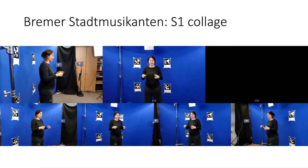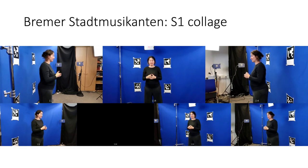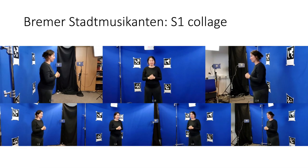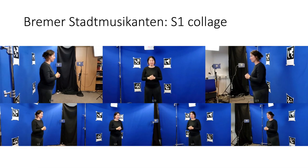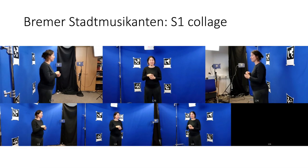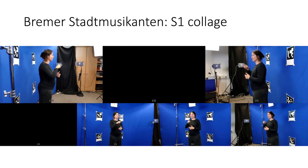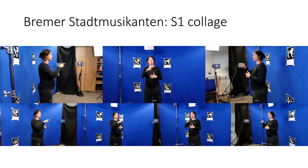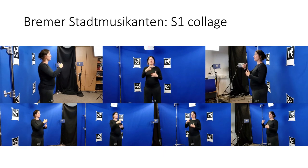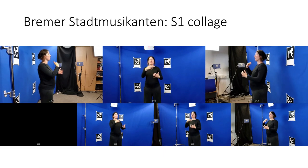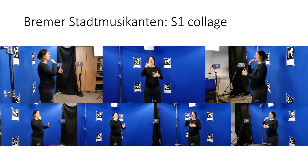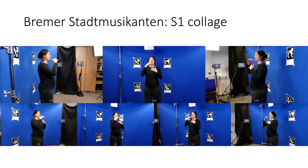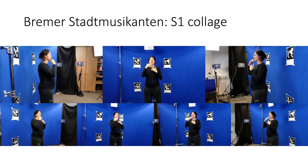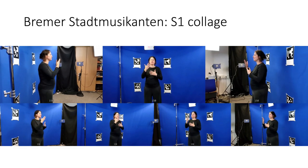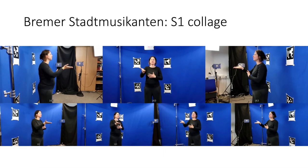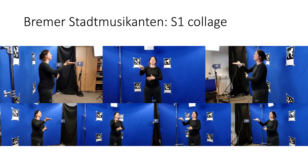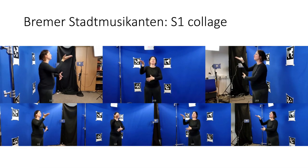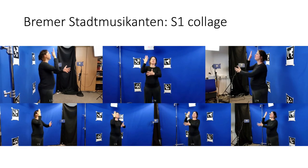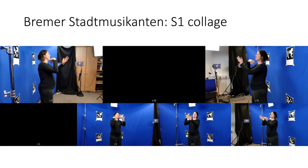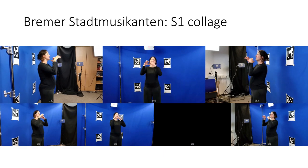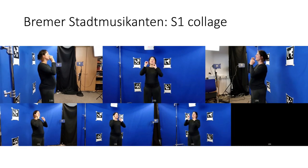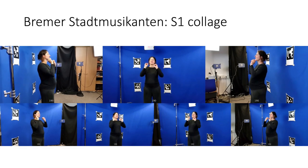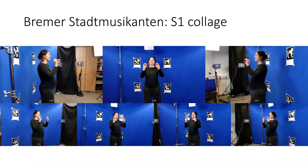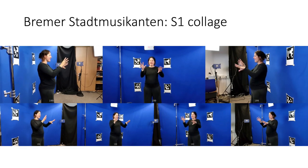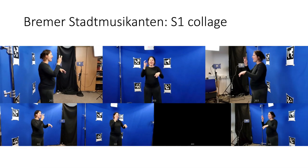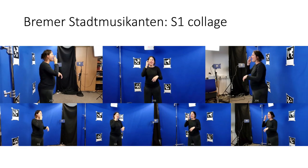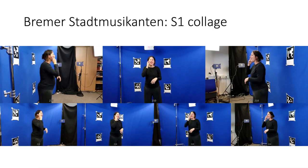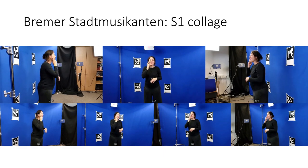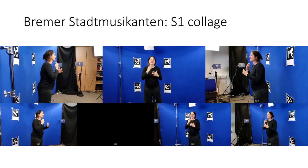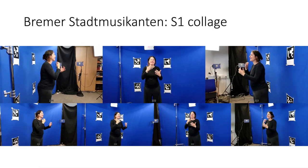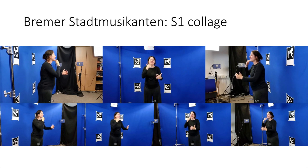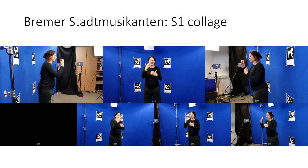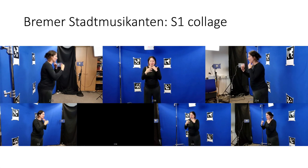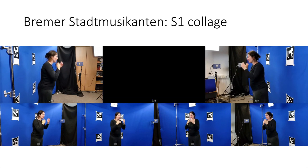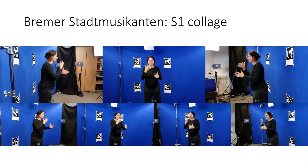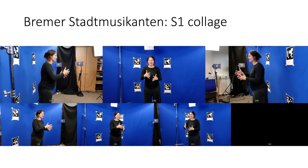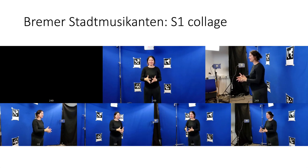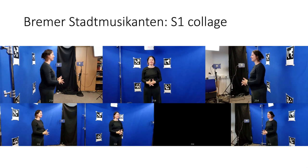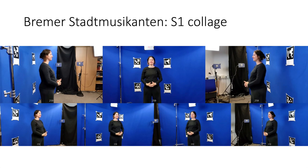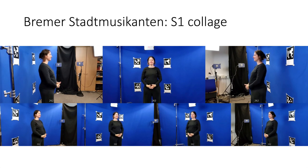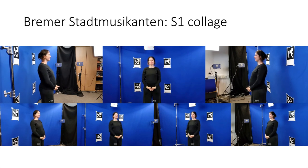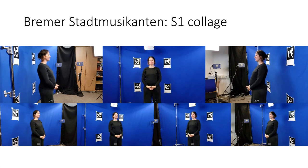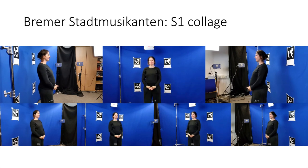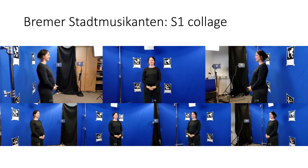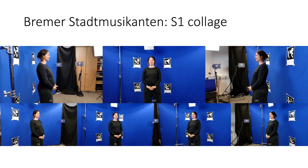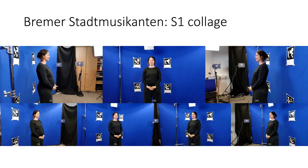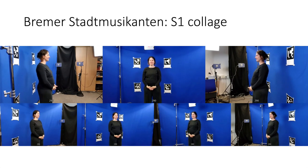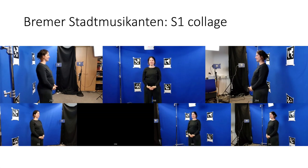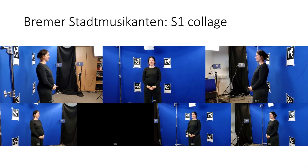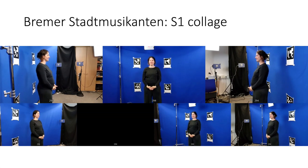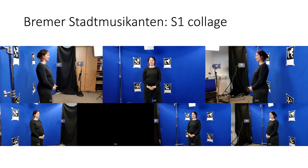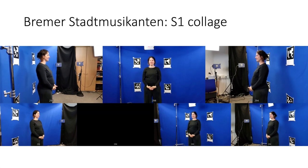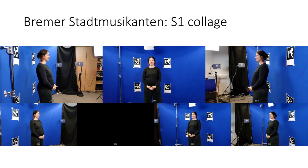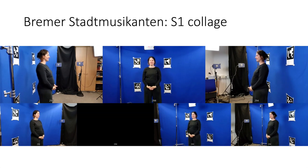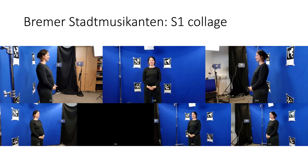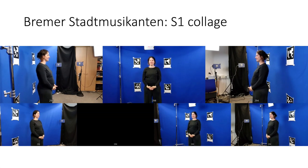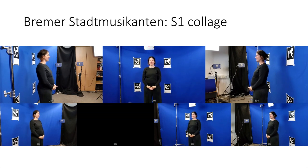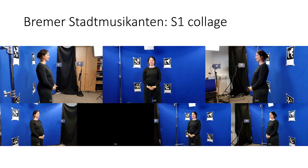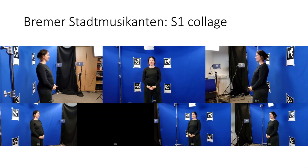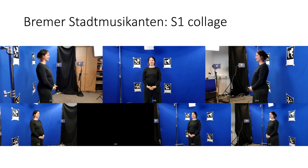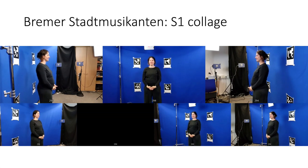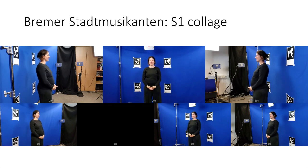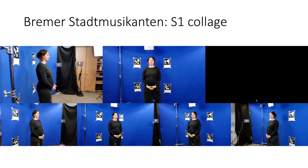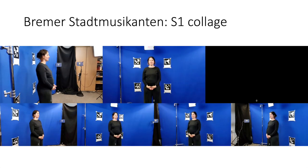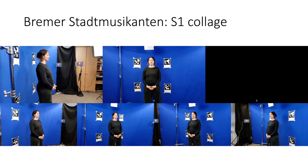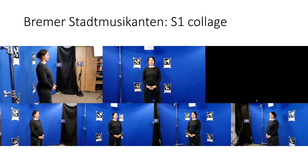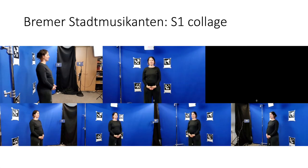aligned. And as you can see, there are flashing black frames. This